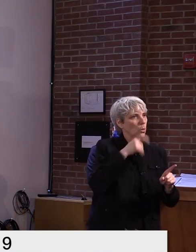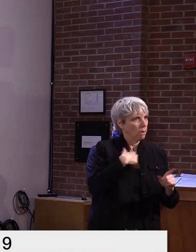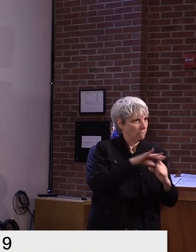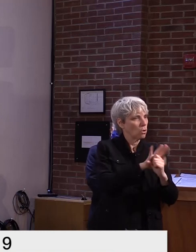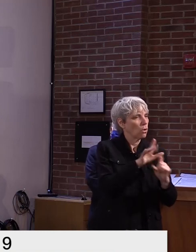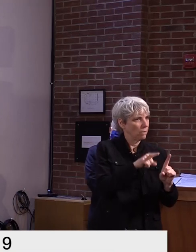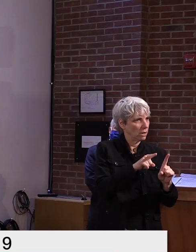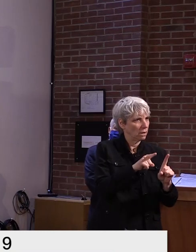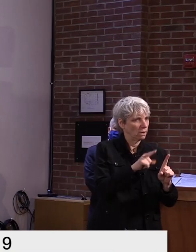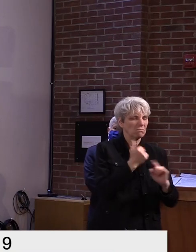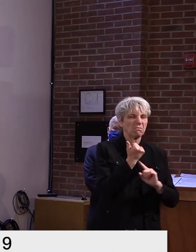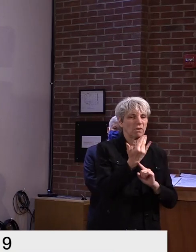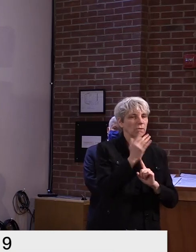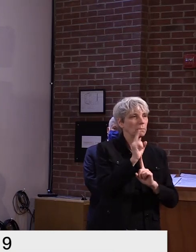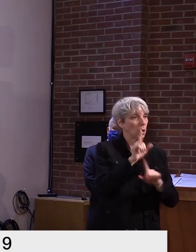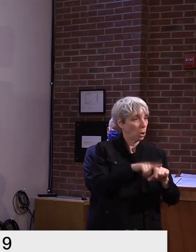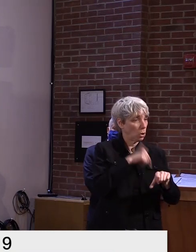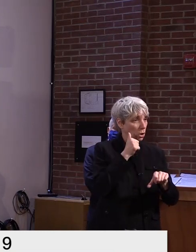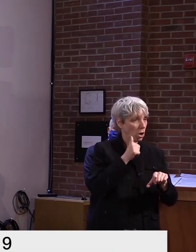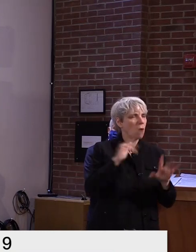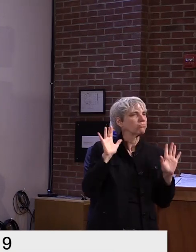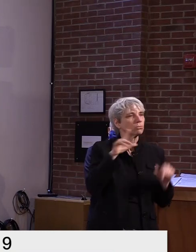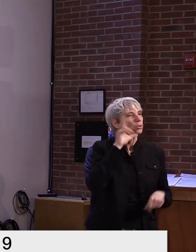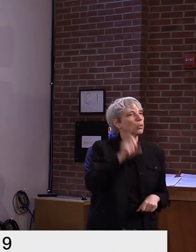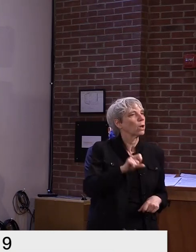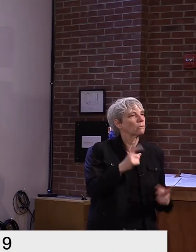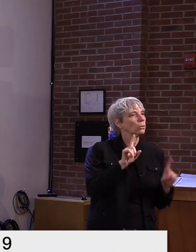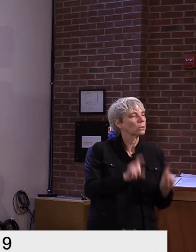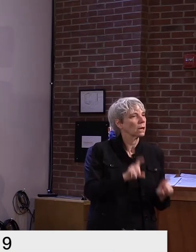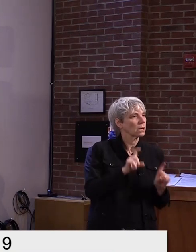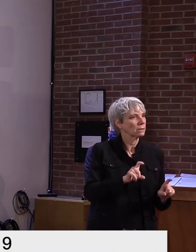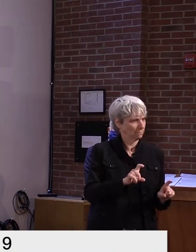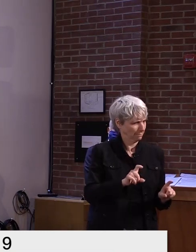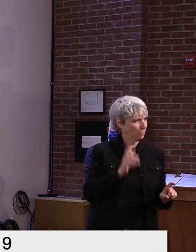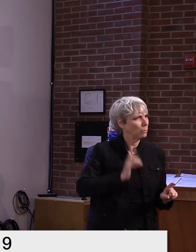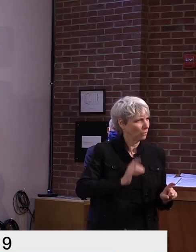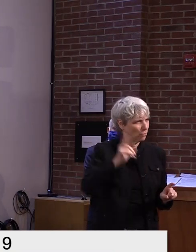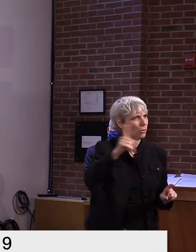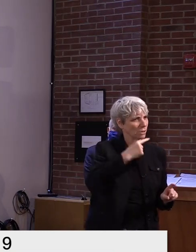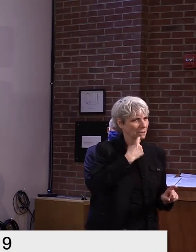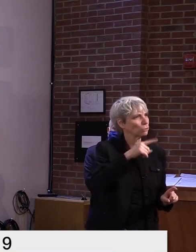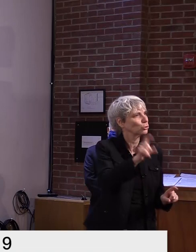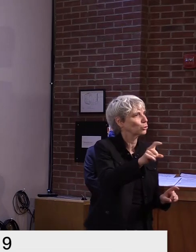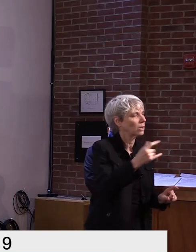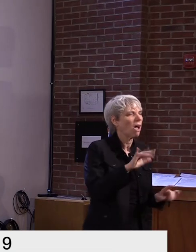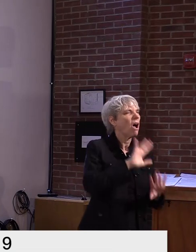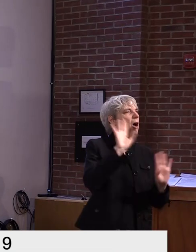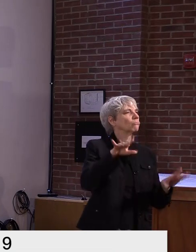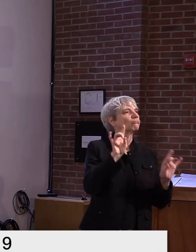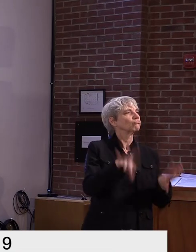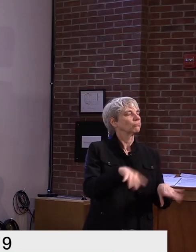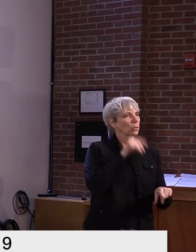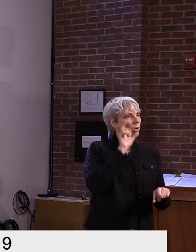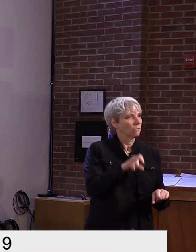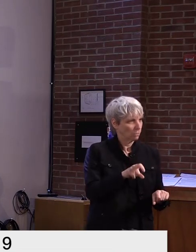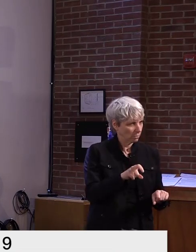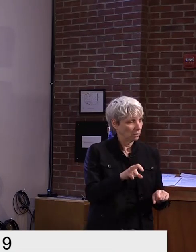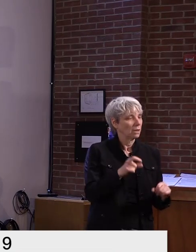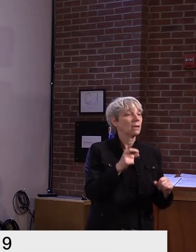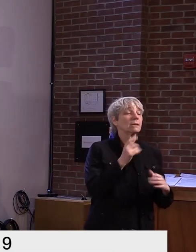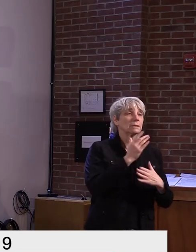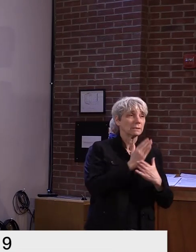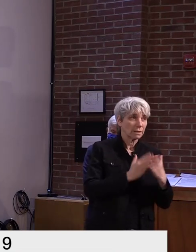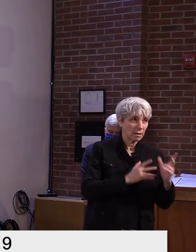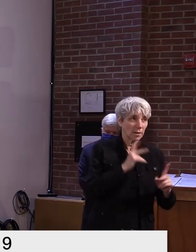minutes. This change did raise some eyebrows among state public health officials and the medical